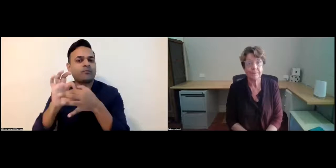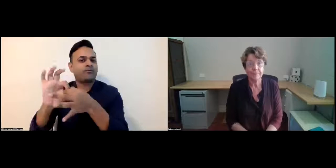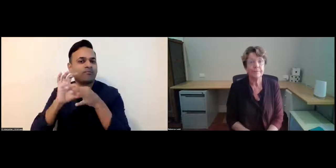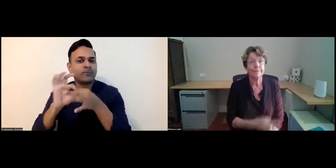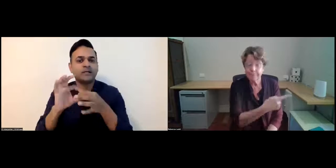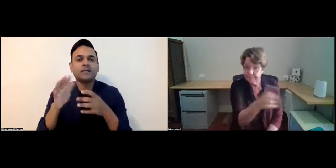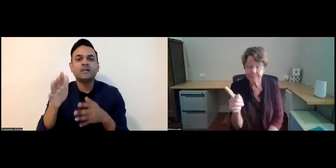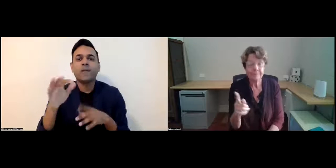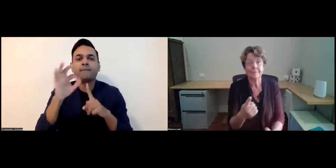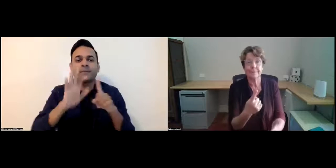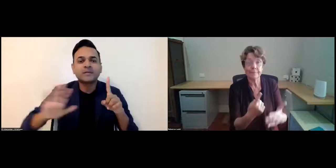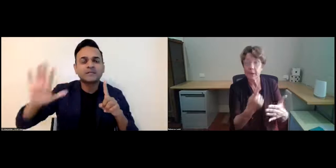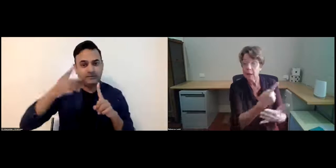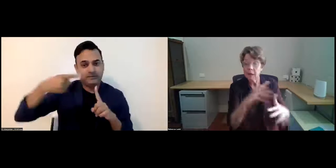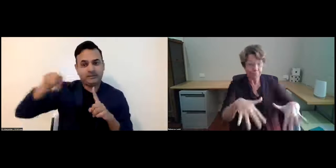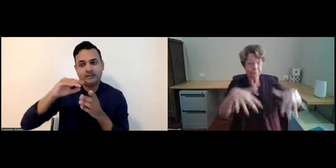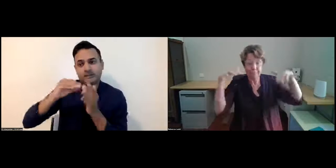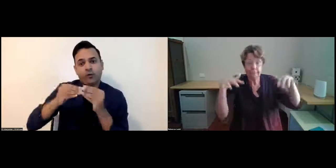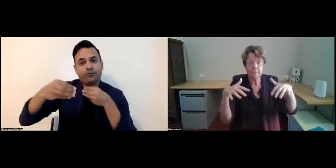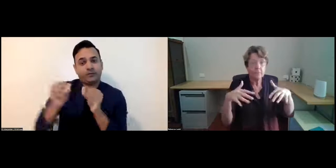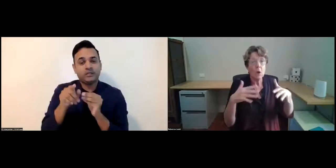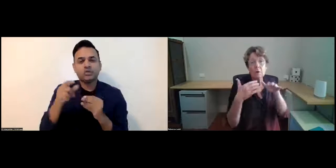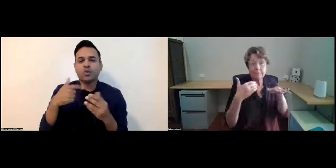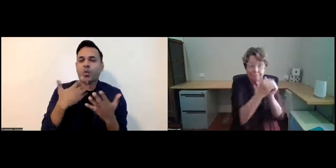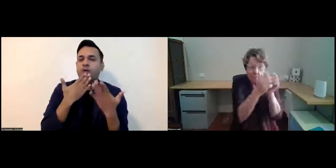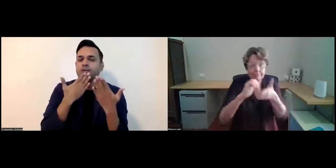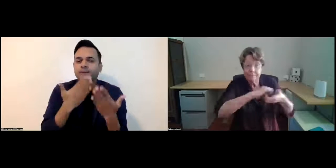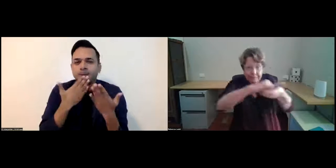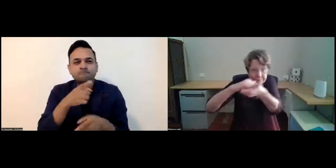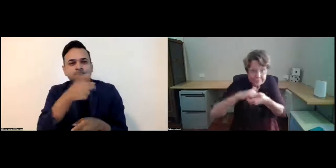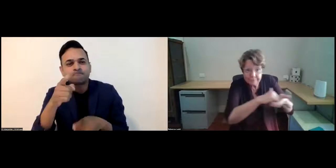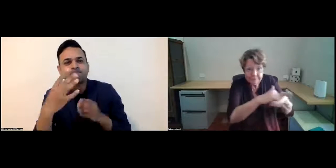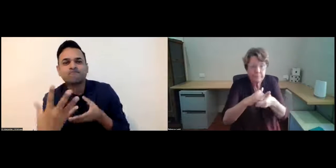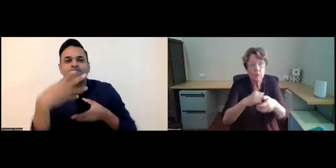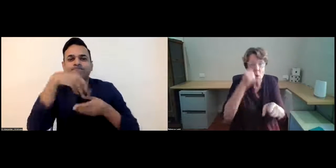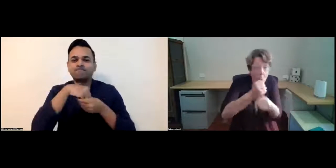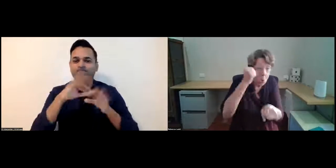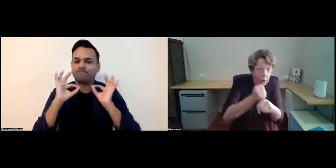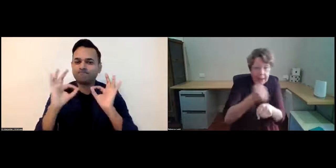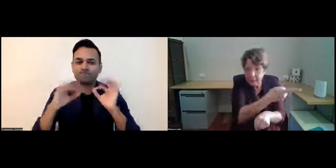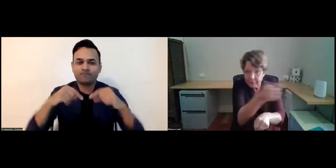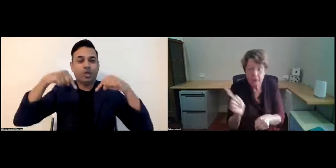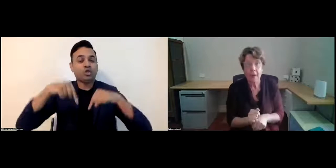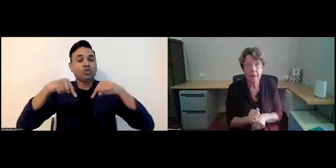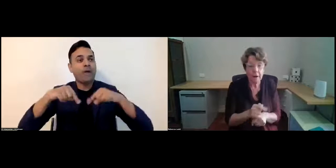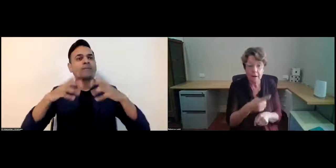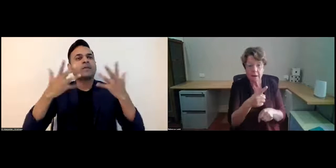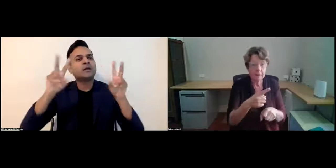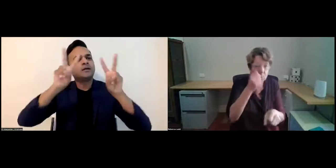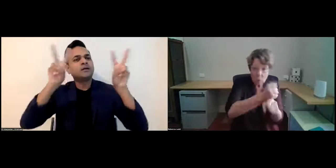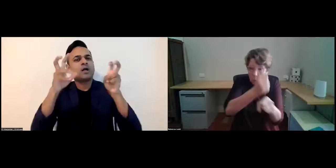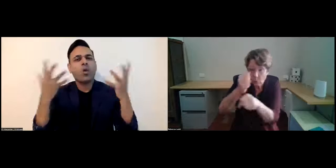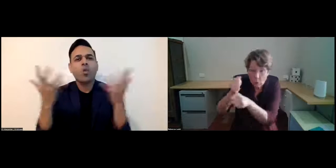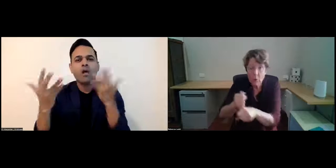all of us working together, sharing ideas and good practice to ensure that as we work towards a